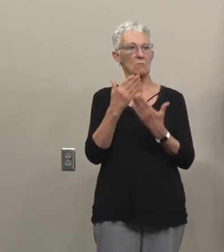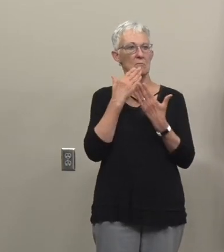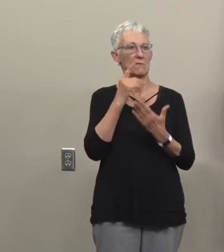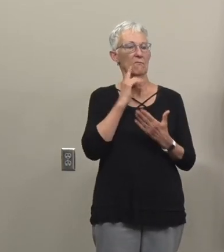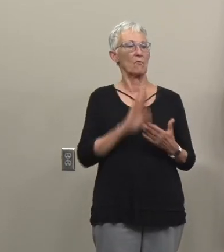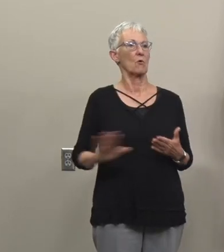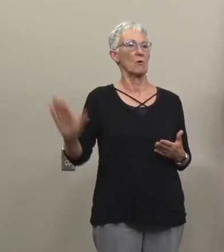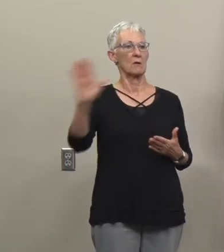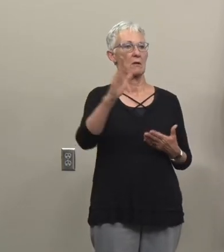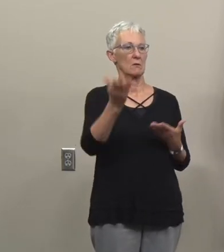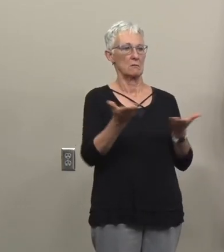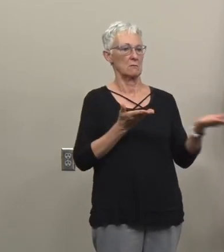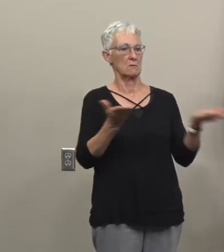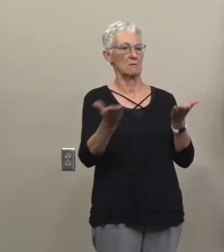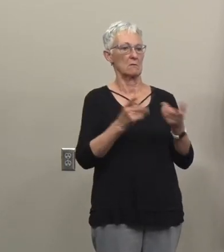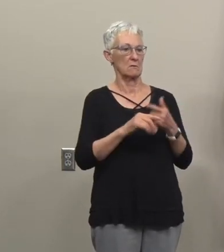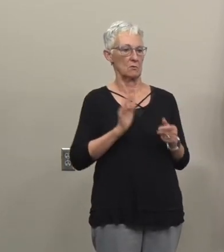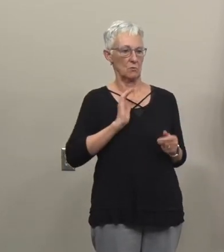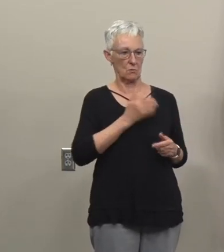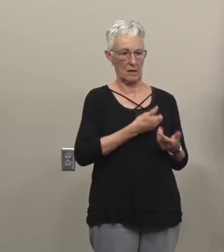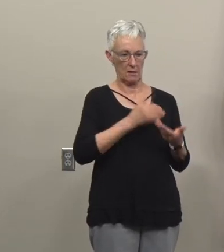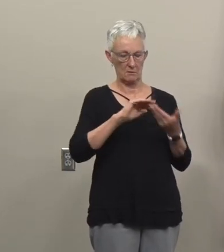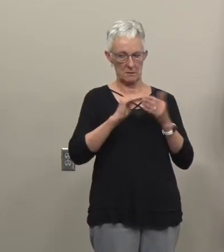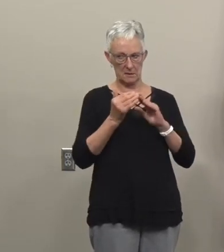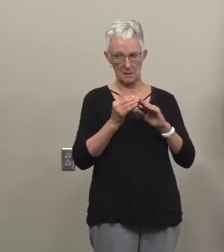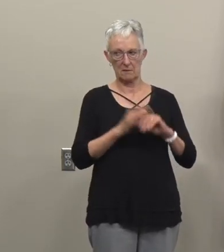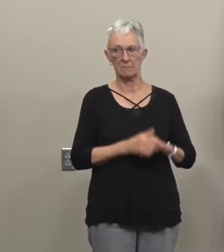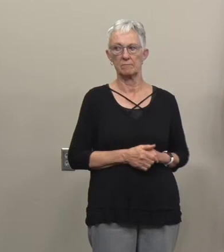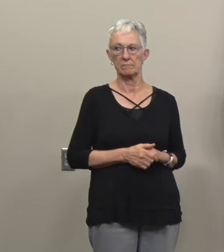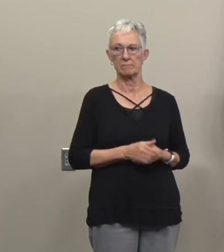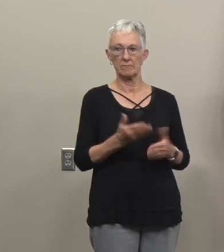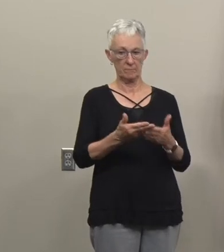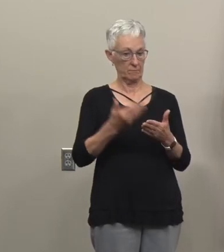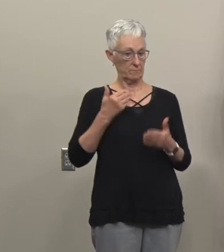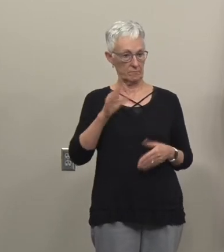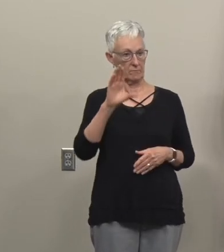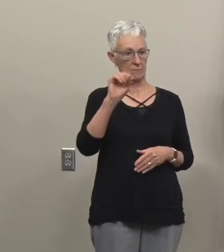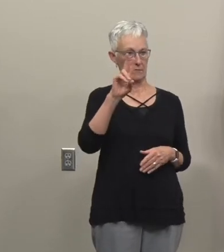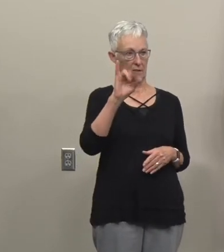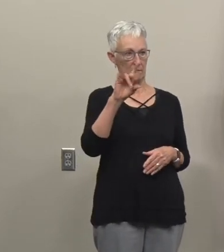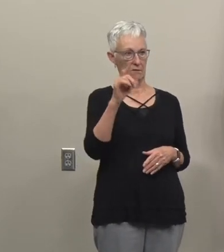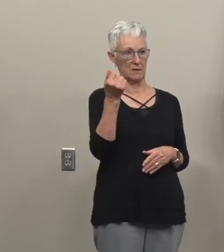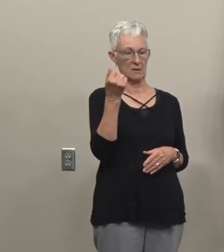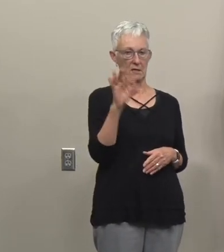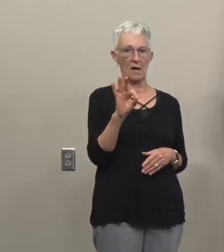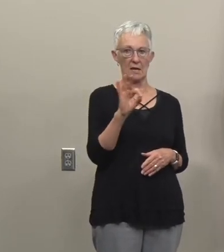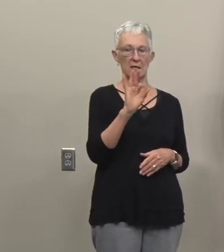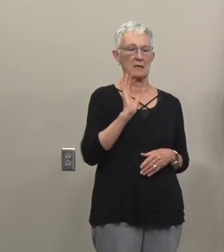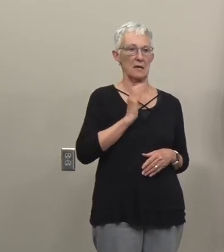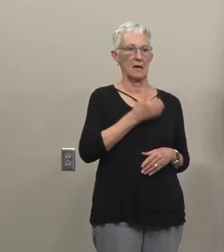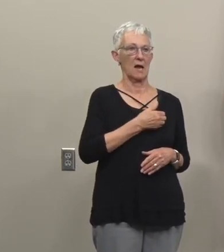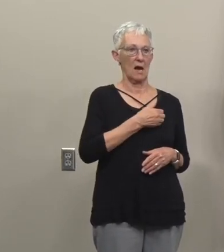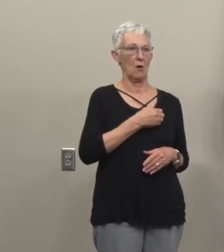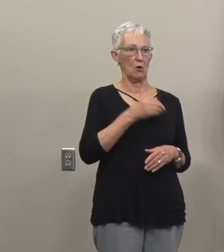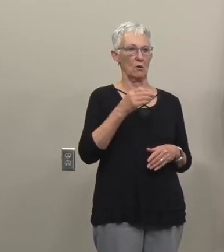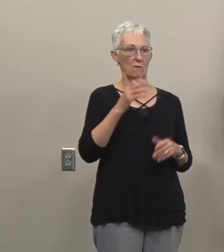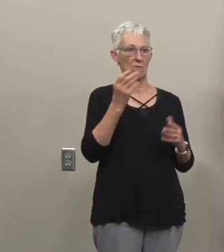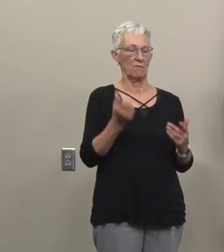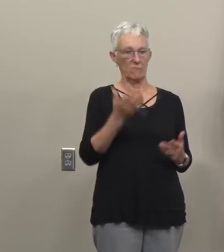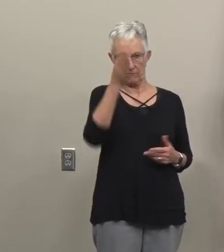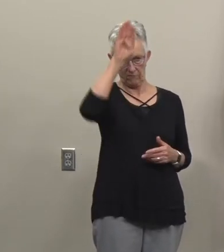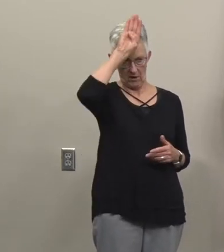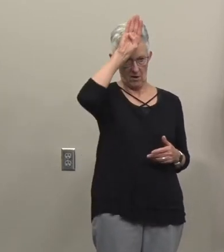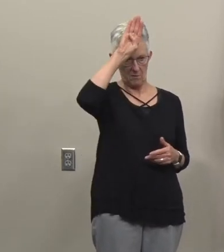our city. Shortly before the arrival of COVID-19 in our community, our fire chief, Mike Despain, retired after a